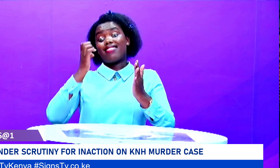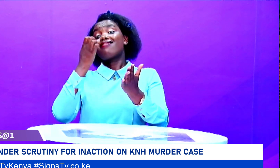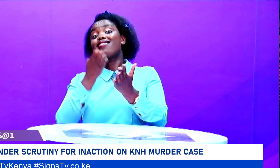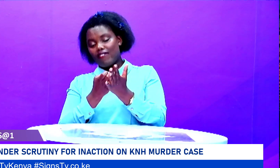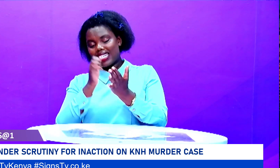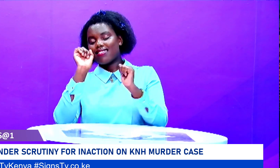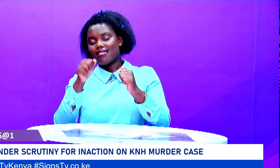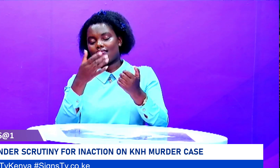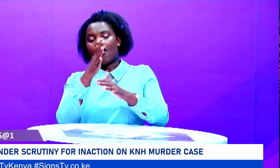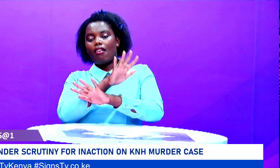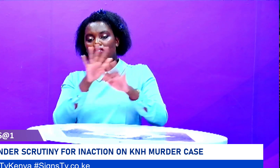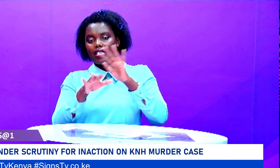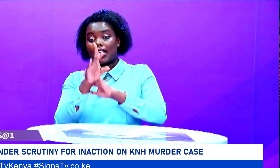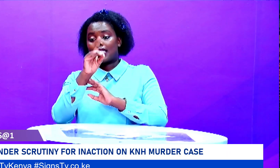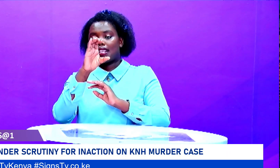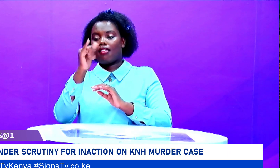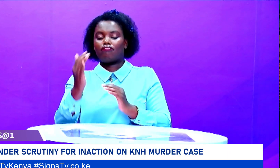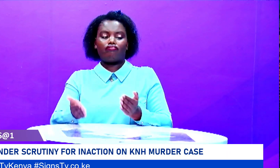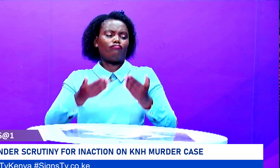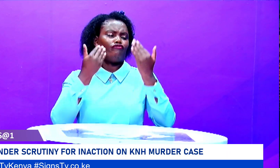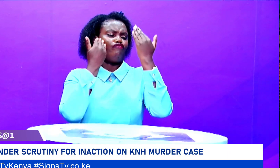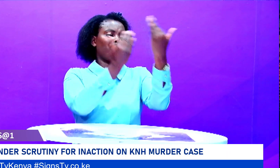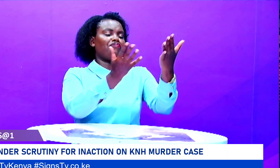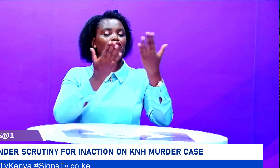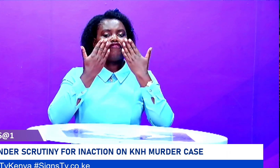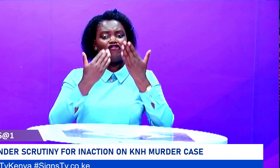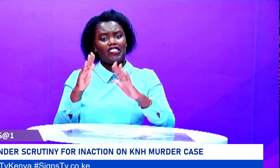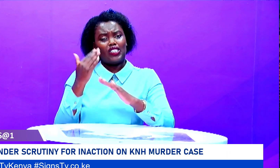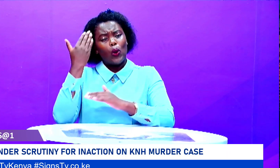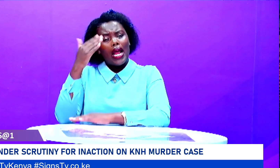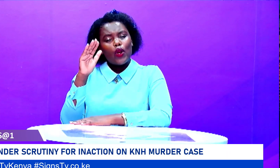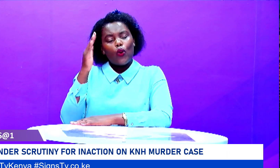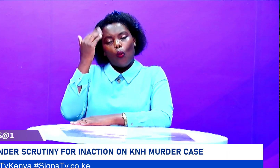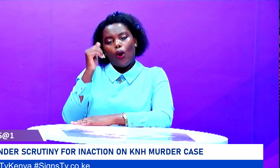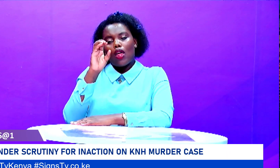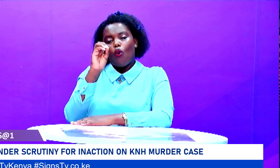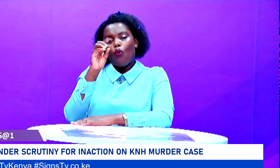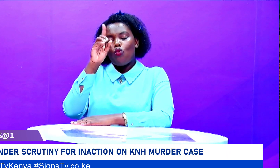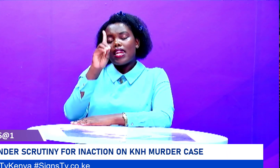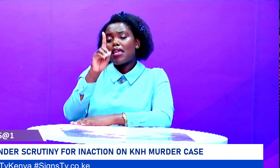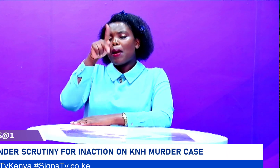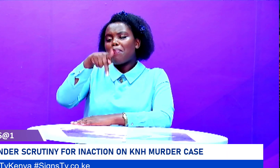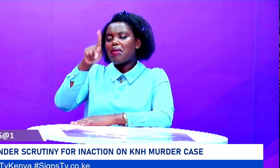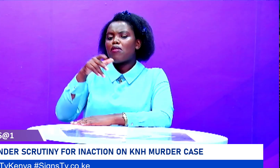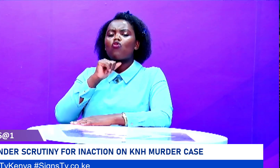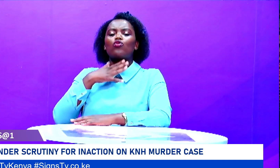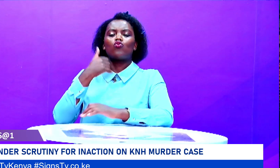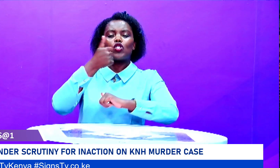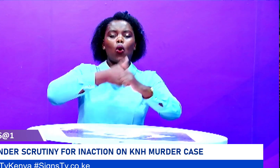the main suspect, the evidence are there and everything was there. So the DCI handed over the report. We don't know why the ODPP is